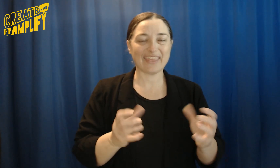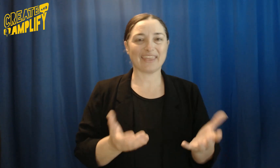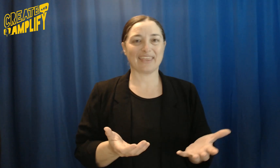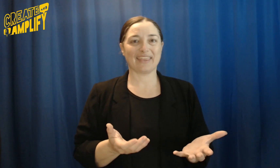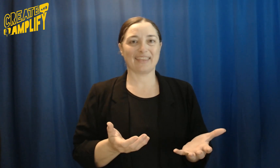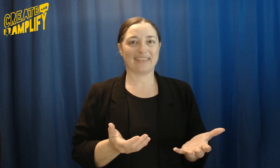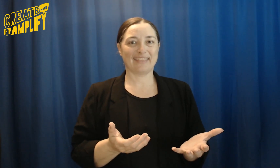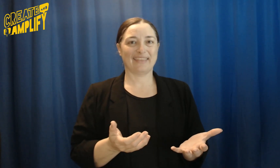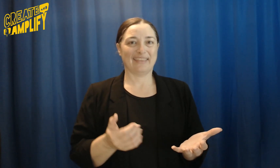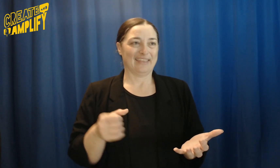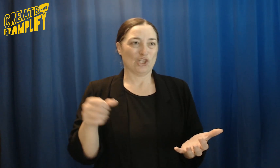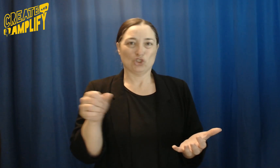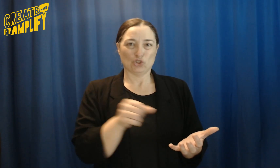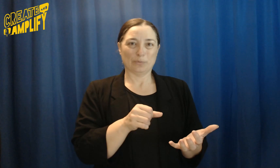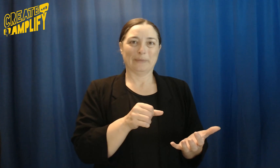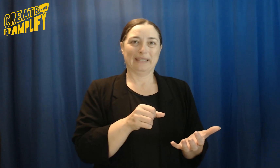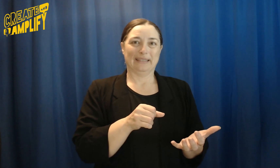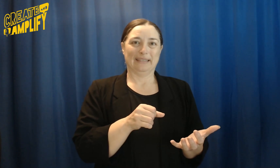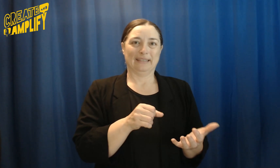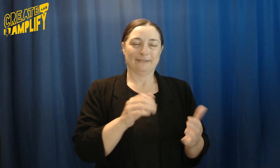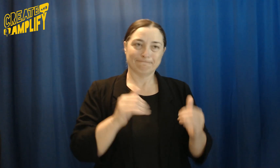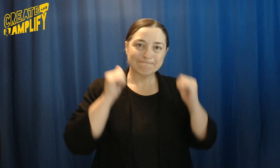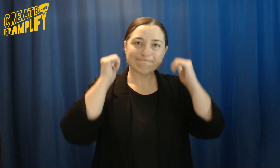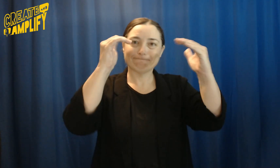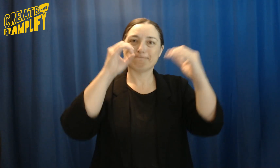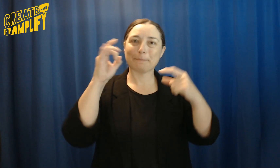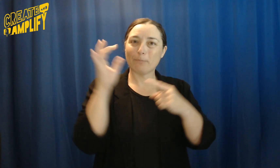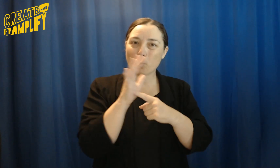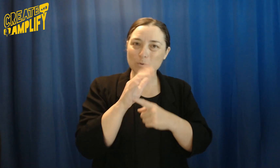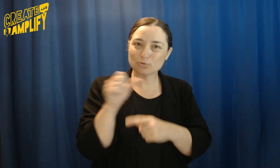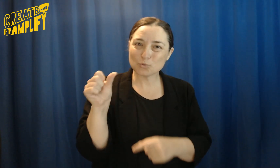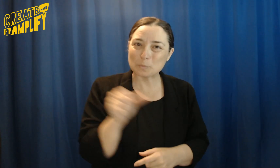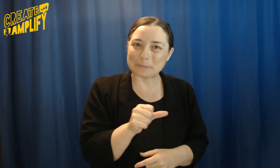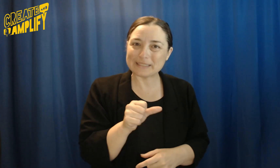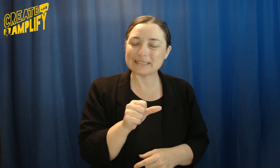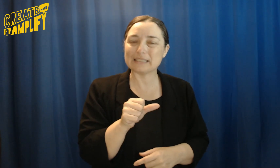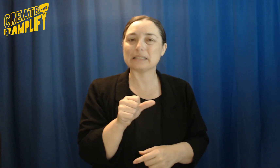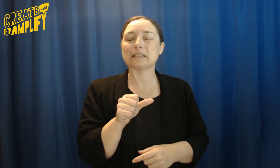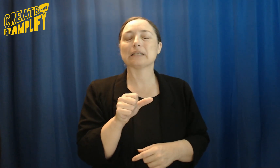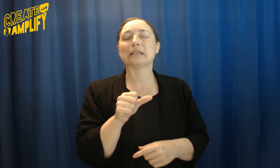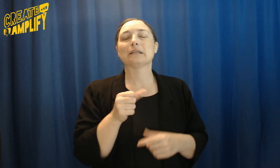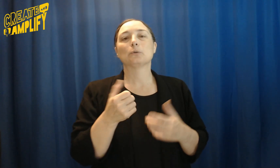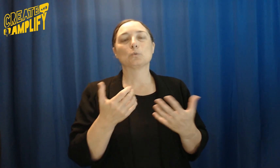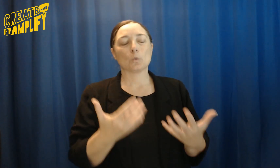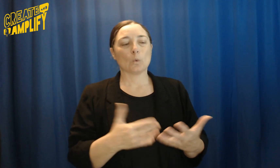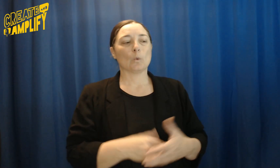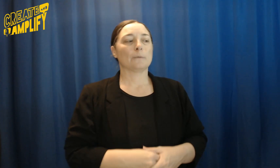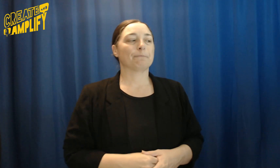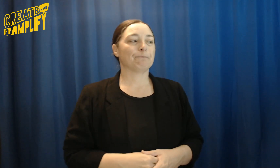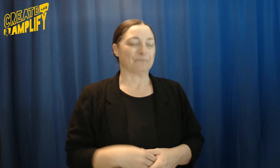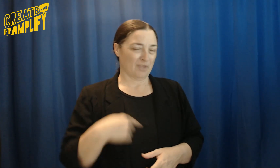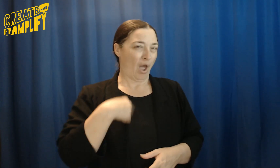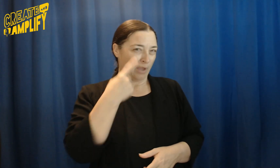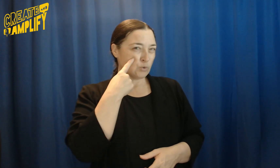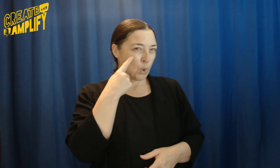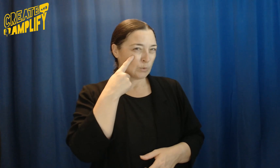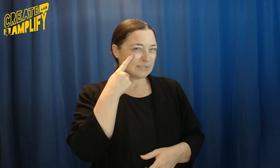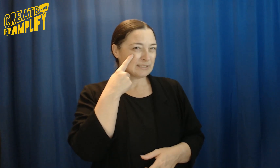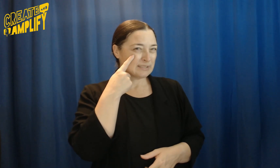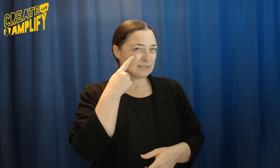where to park your car, but it's not viewed as such. So I noticed a lot of that, and I noticed how I